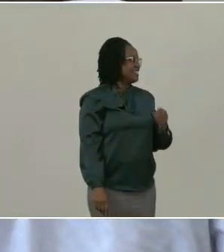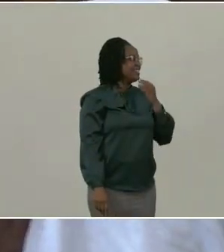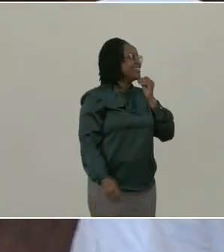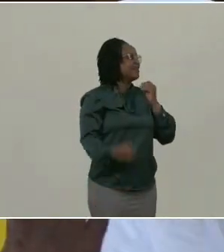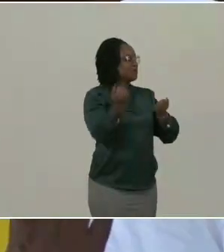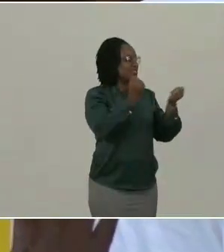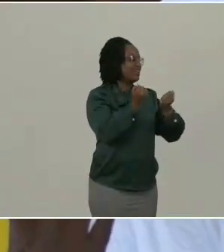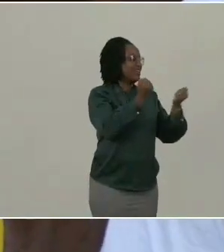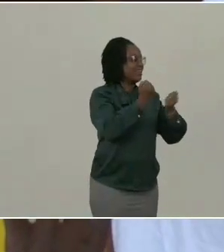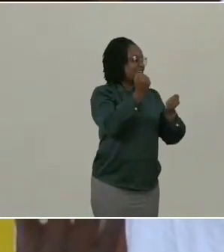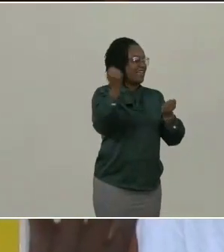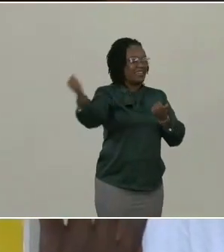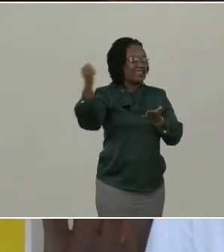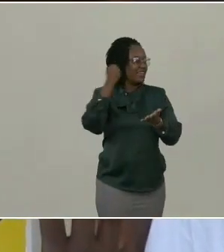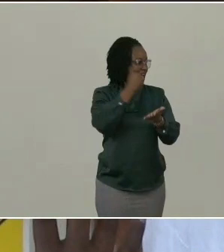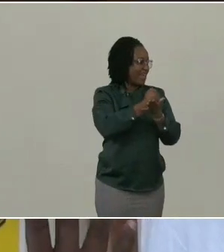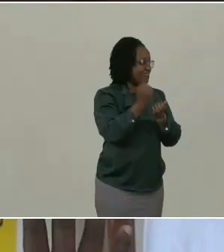About the hiring of a driver.